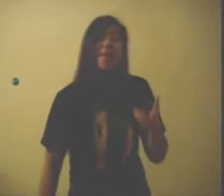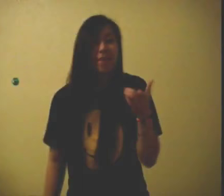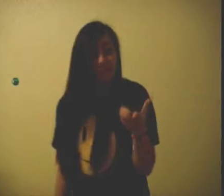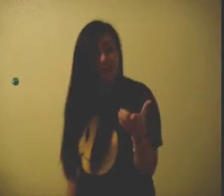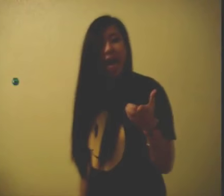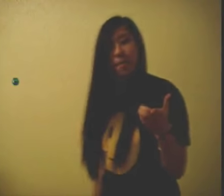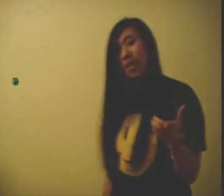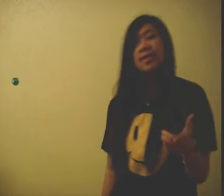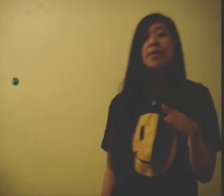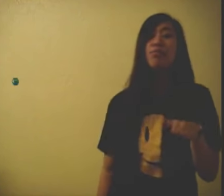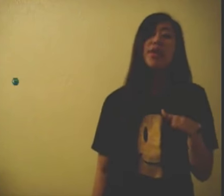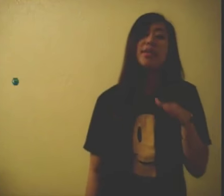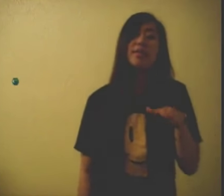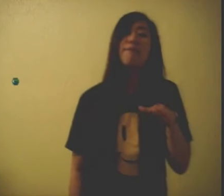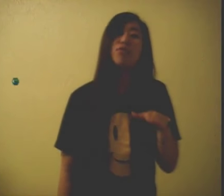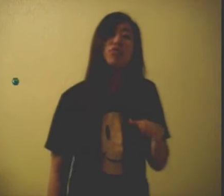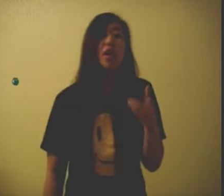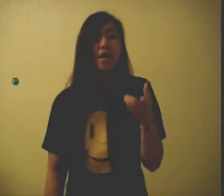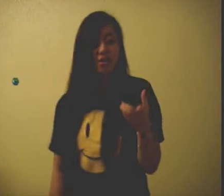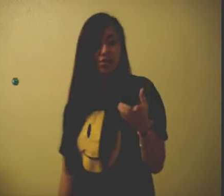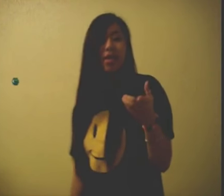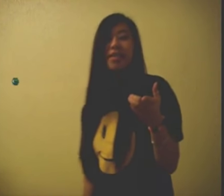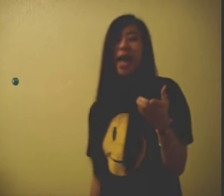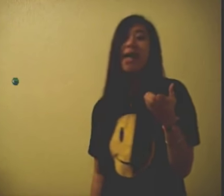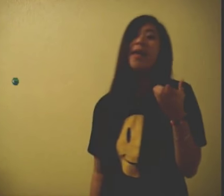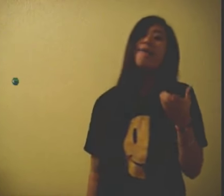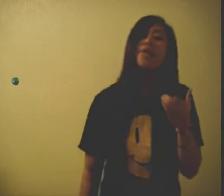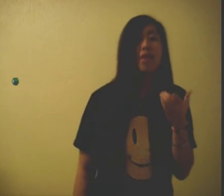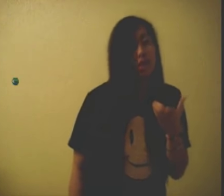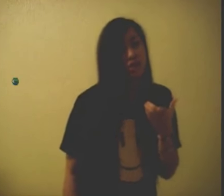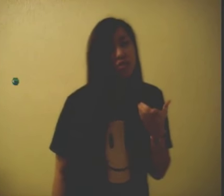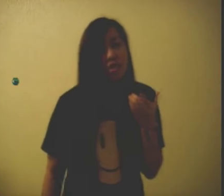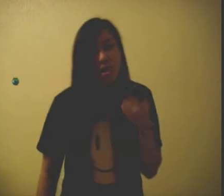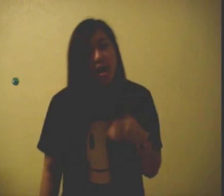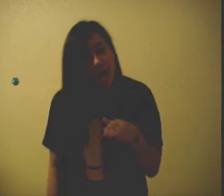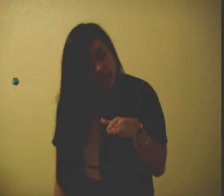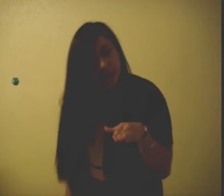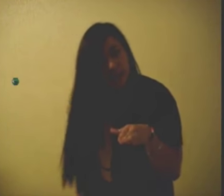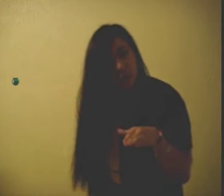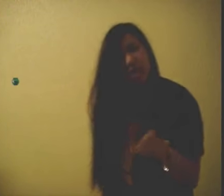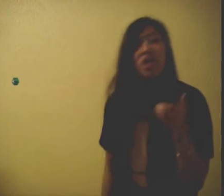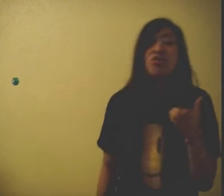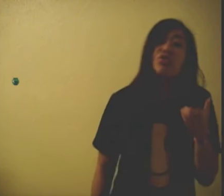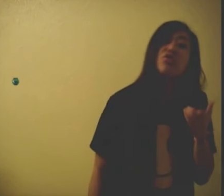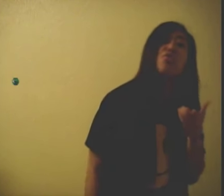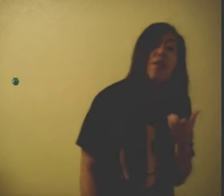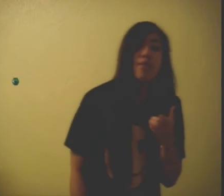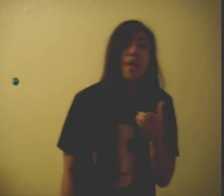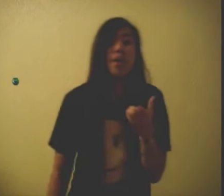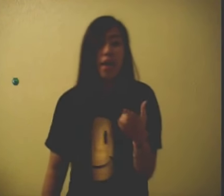Let me take you out of place and bring you to the future. Cause I know you're tired of everything you used to. I'll introduce you to the new world. All you